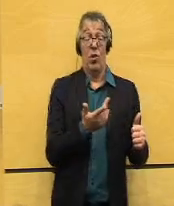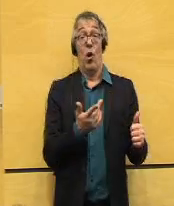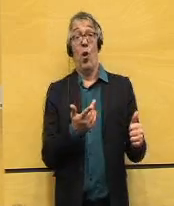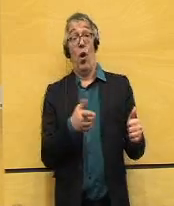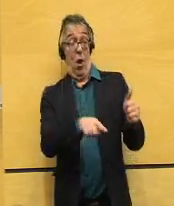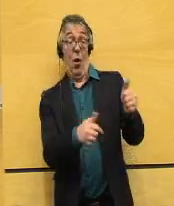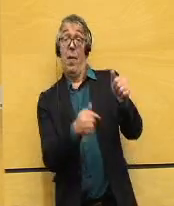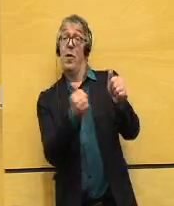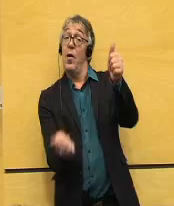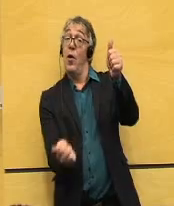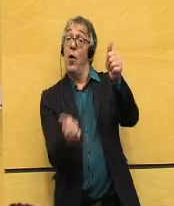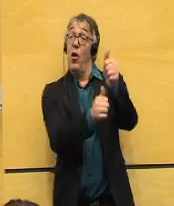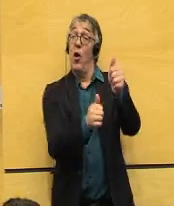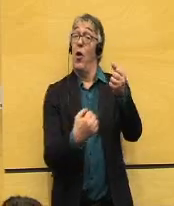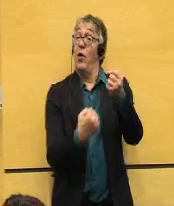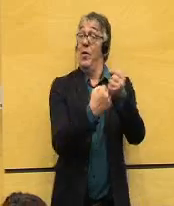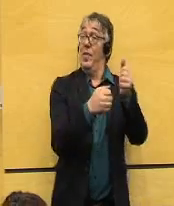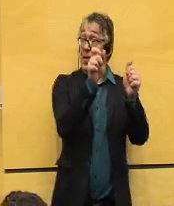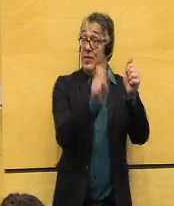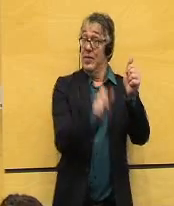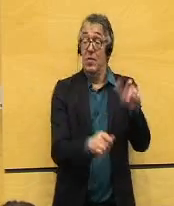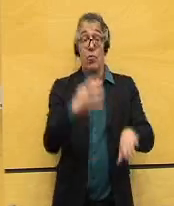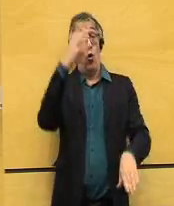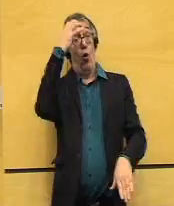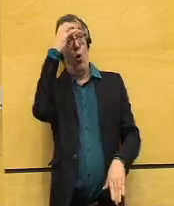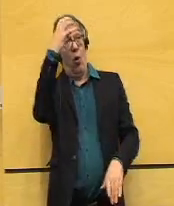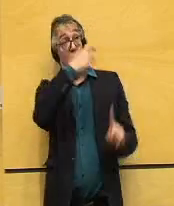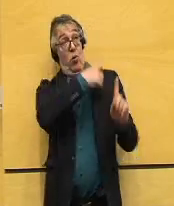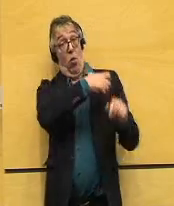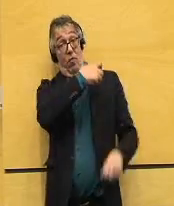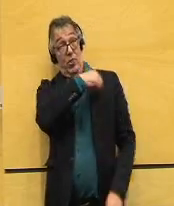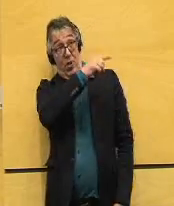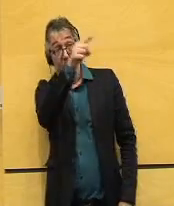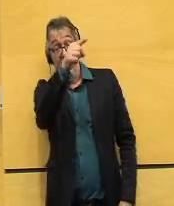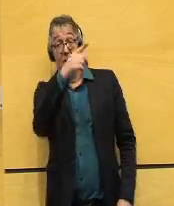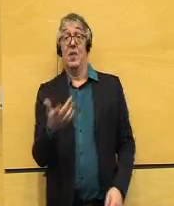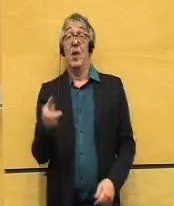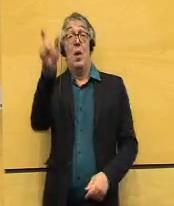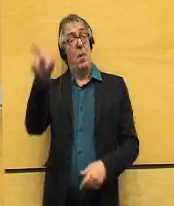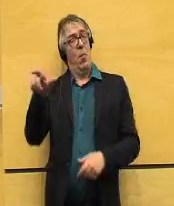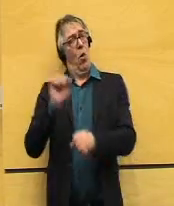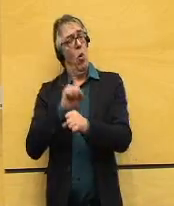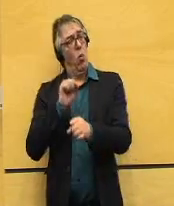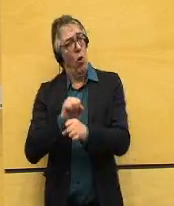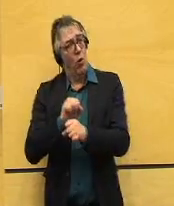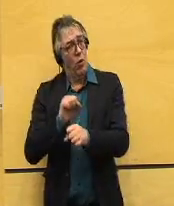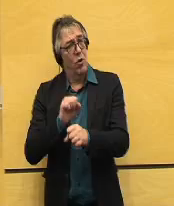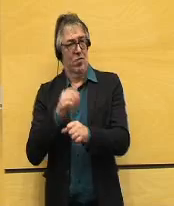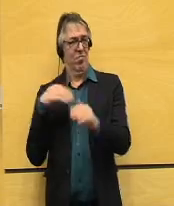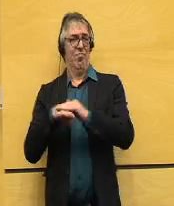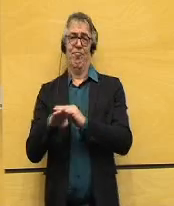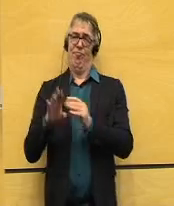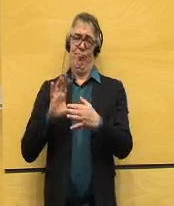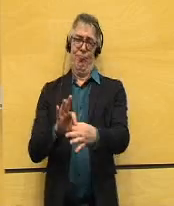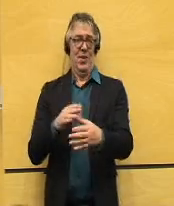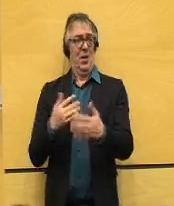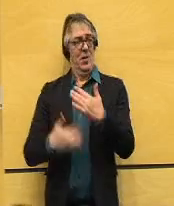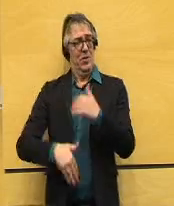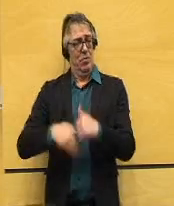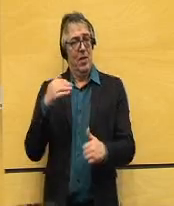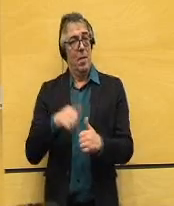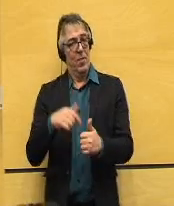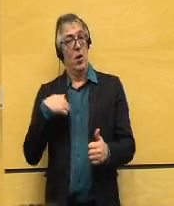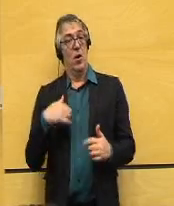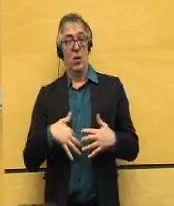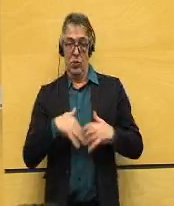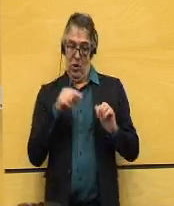officials and those who work in the disability service centers to learn and to be educated about